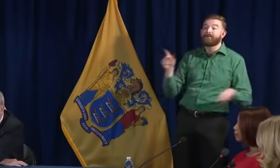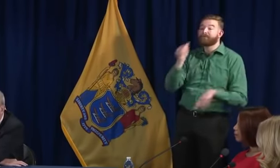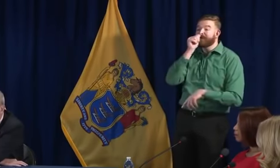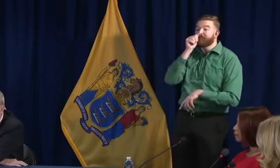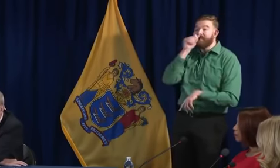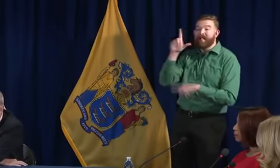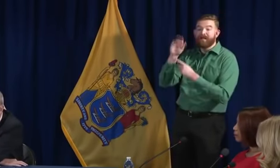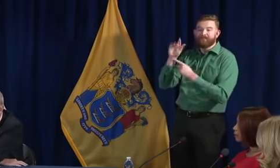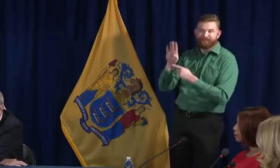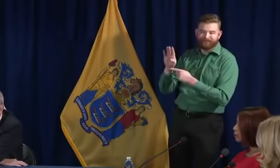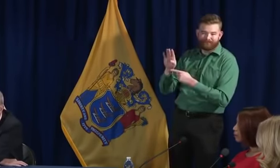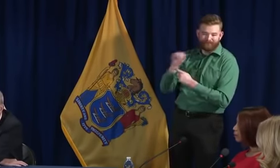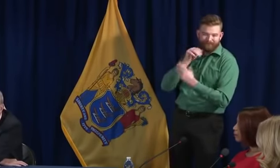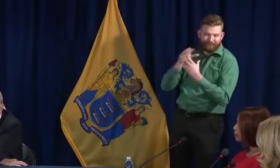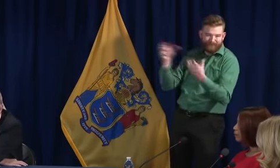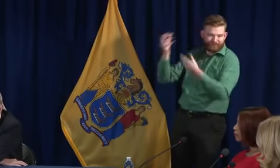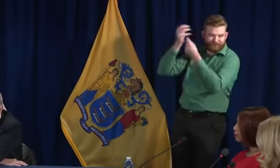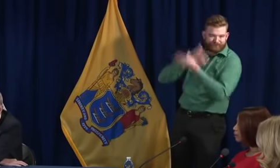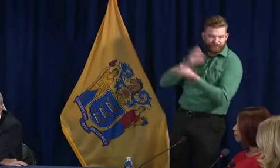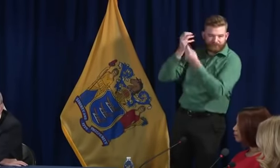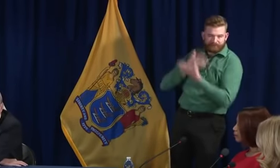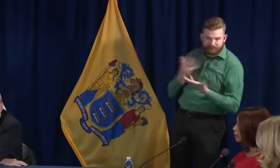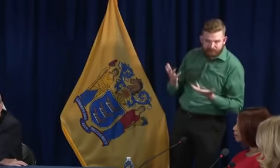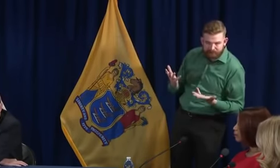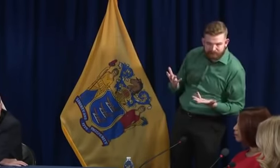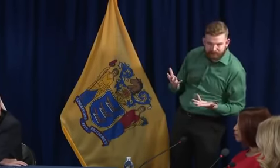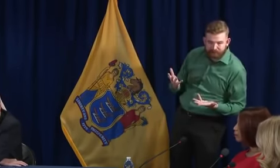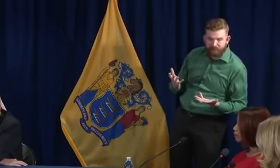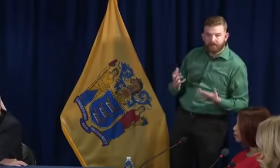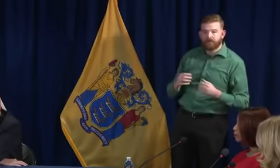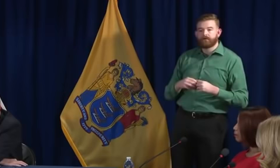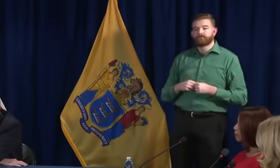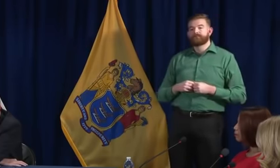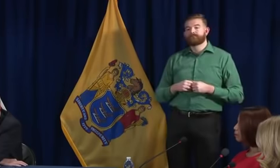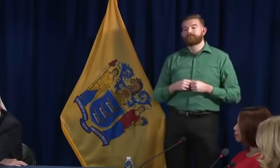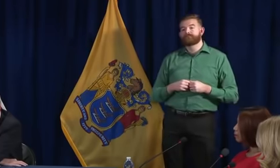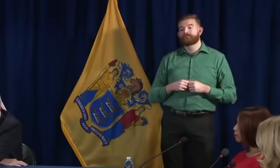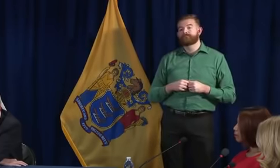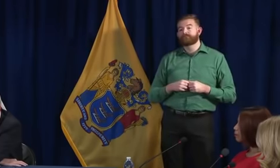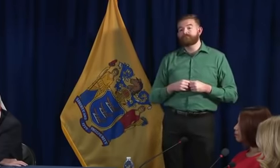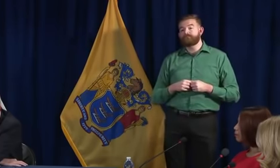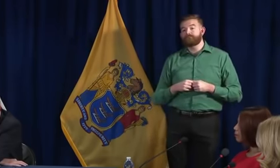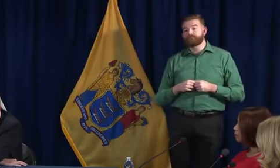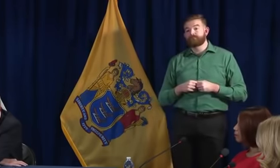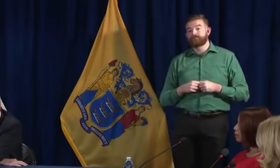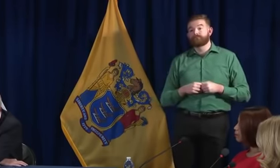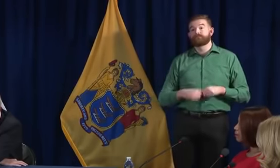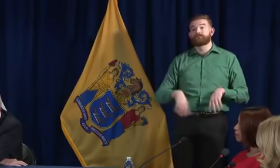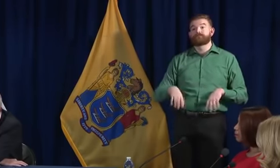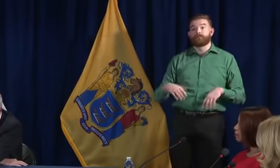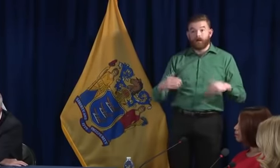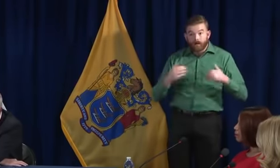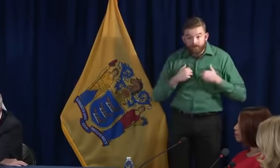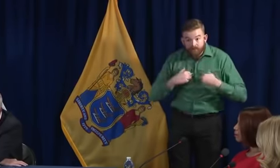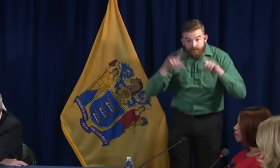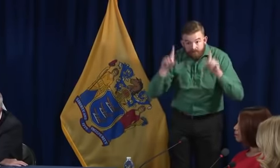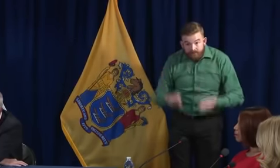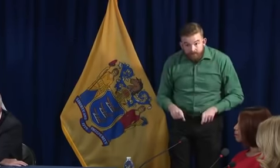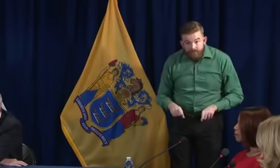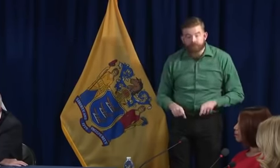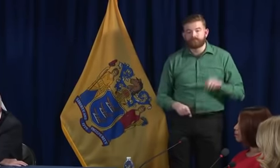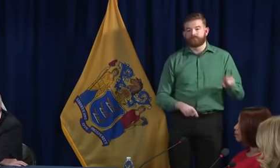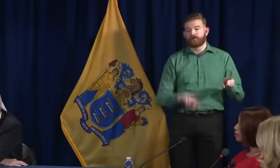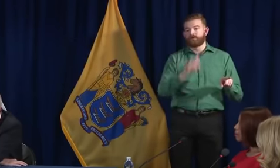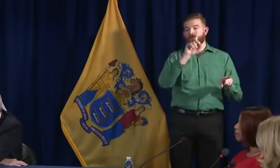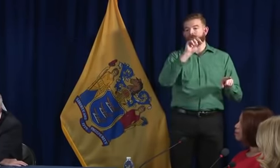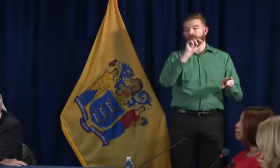available, particularly obviously at the Department of Health, you were by definition testing people who were, I'm going to use a term of art here,